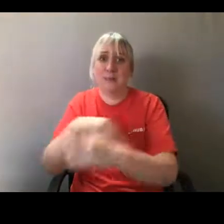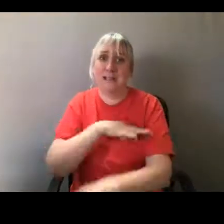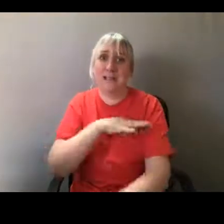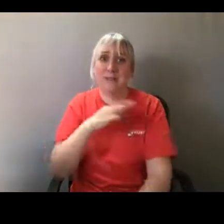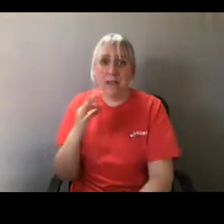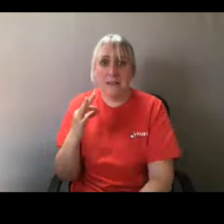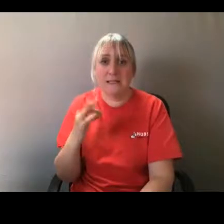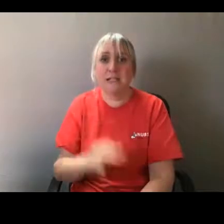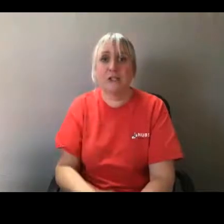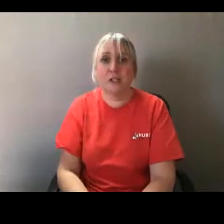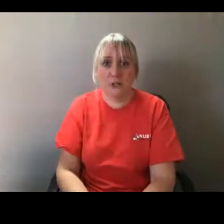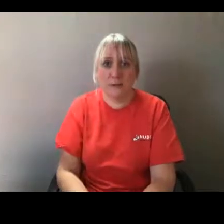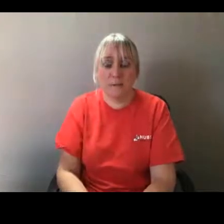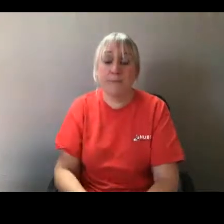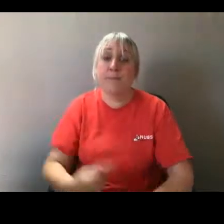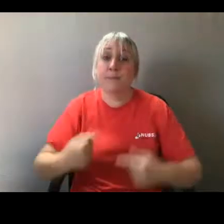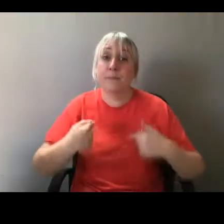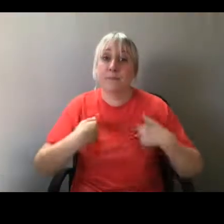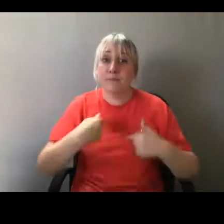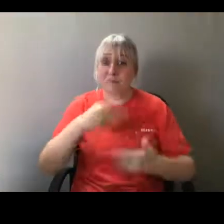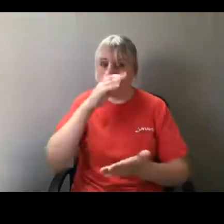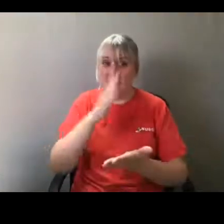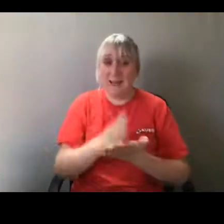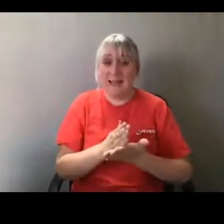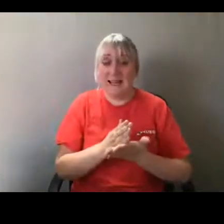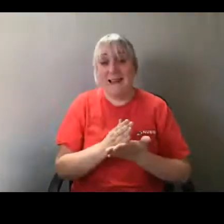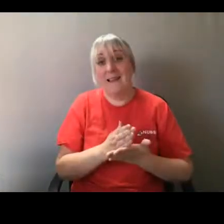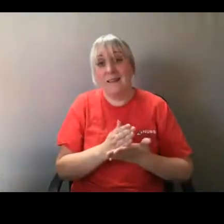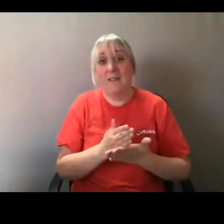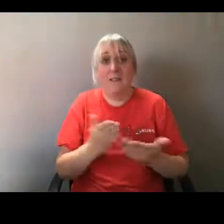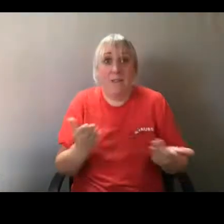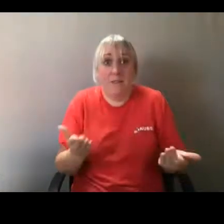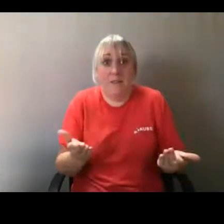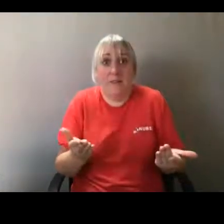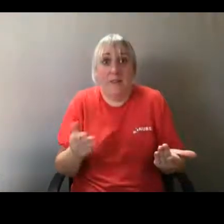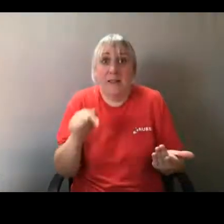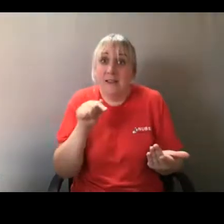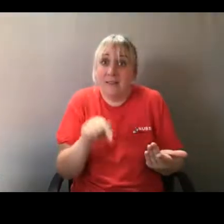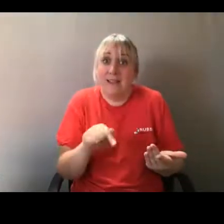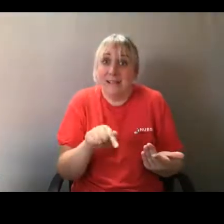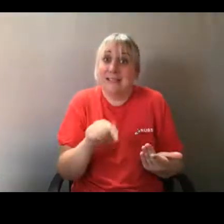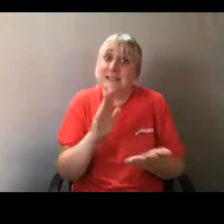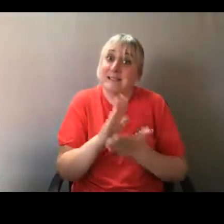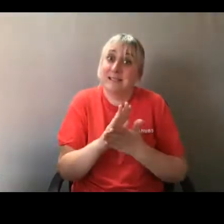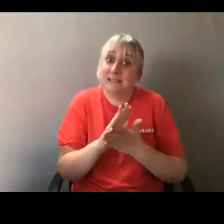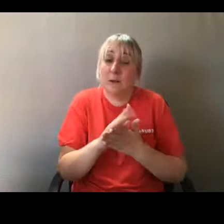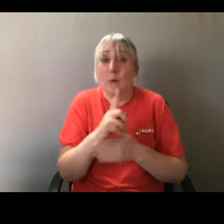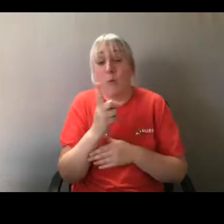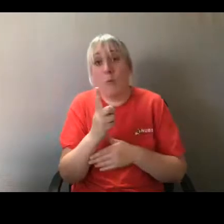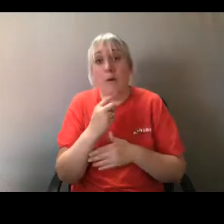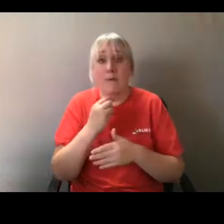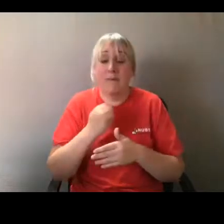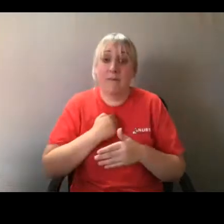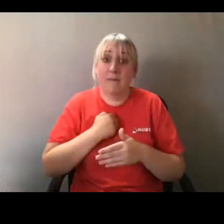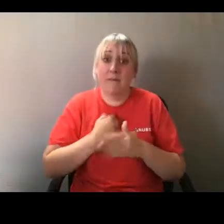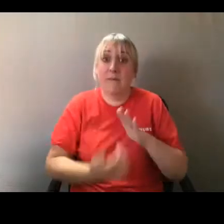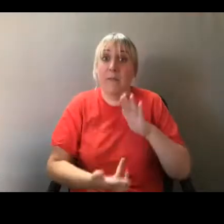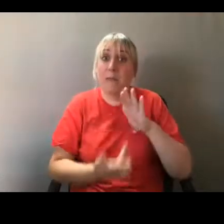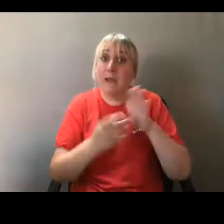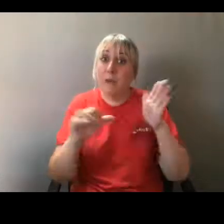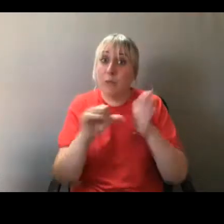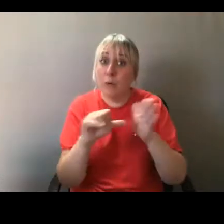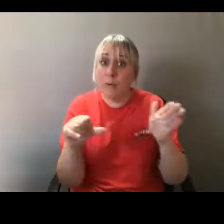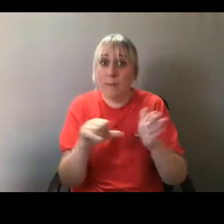I believe this is one of the fundamental problems with